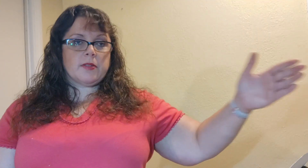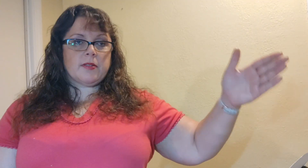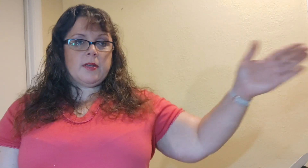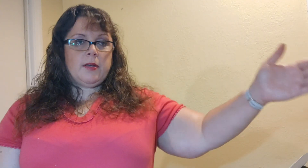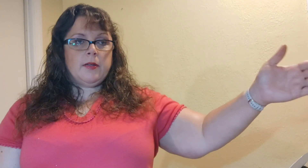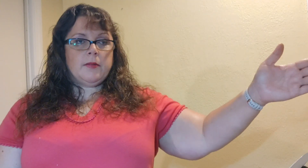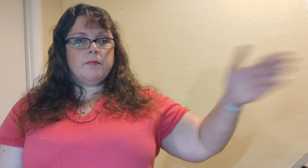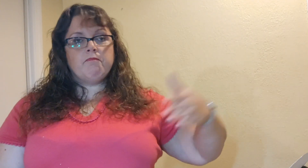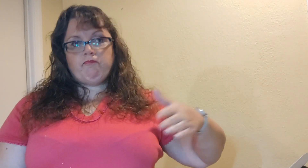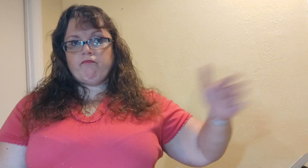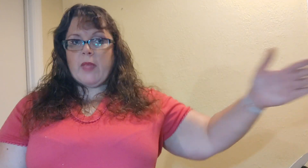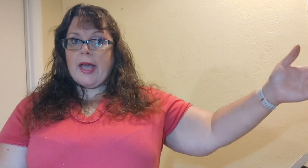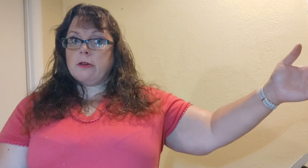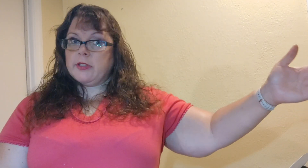just out.